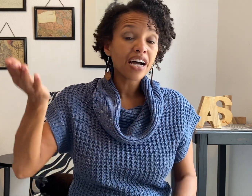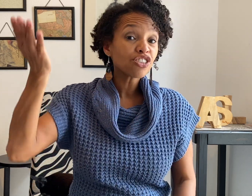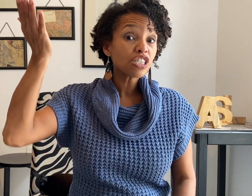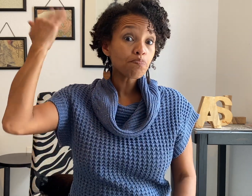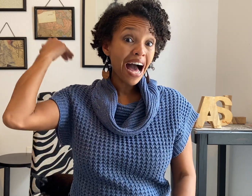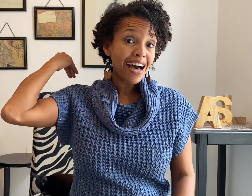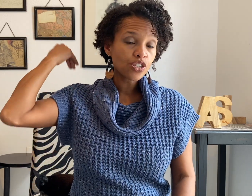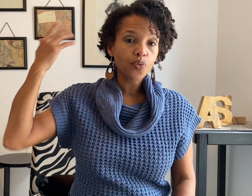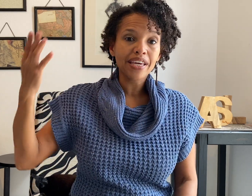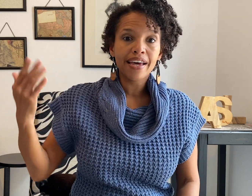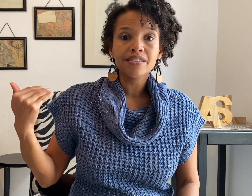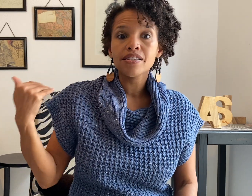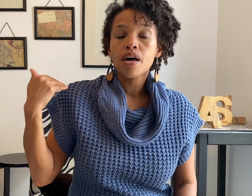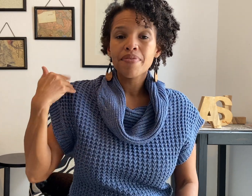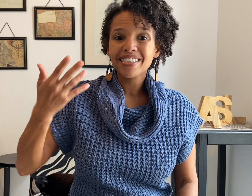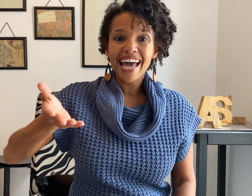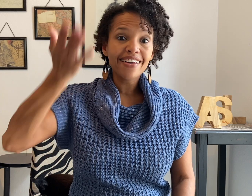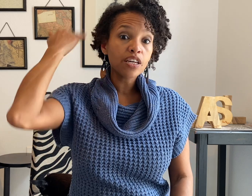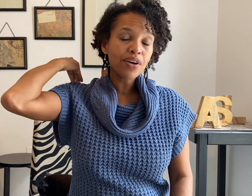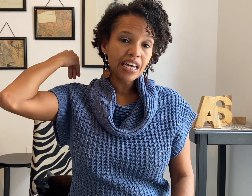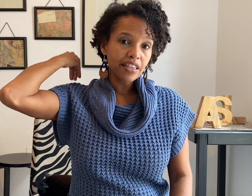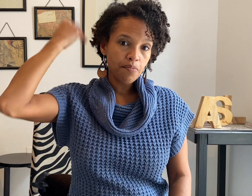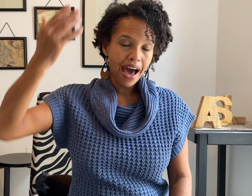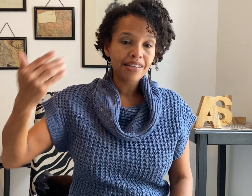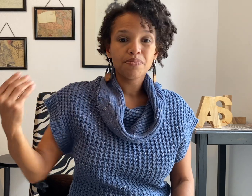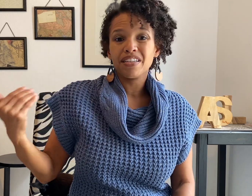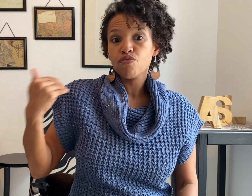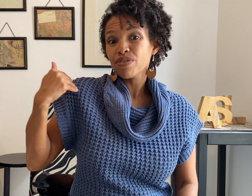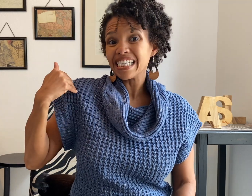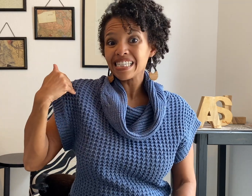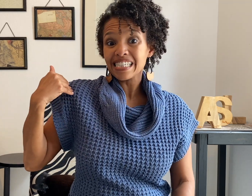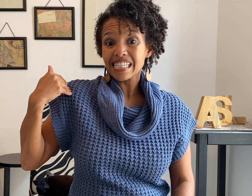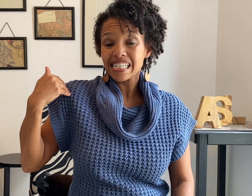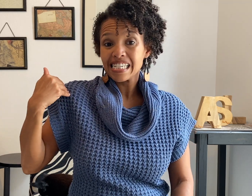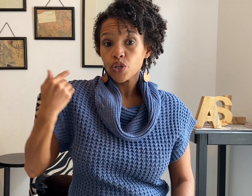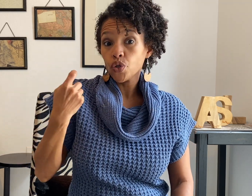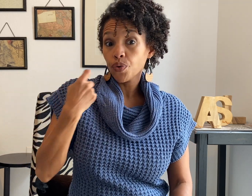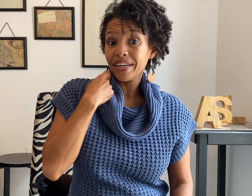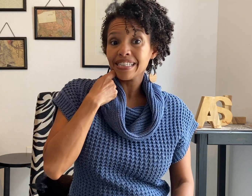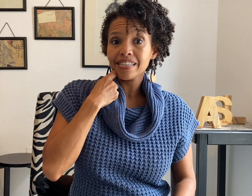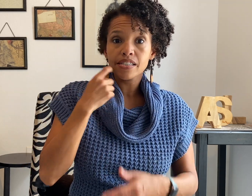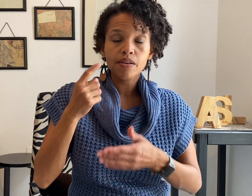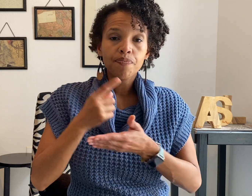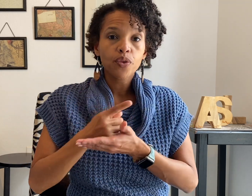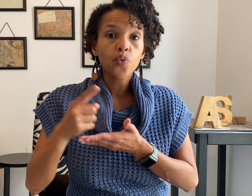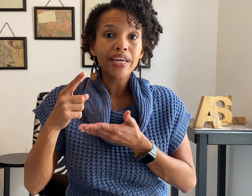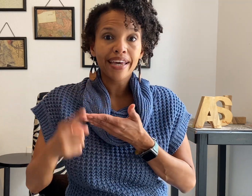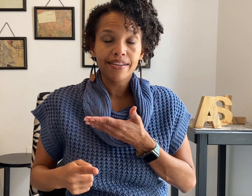just past weekend. That's any weekend in the past, but recent or recent weekend.